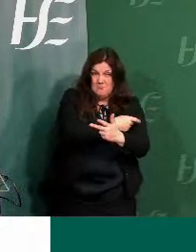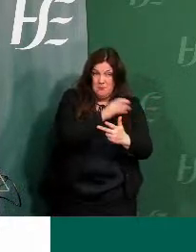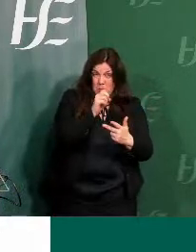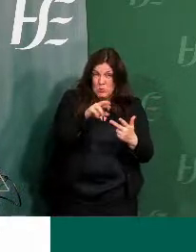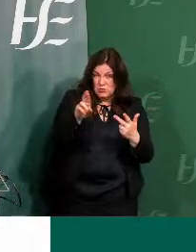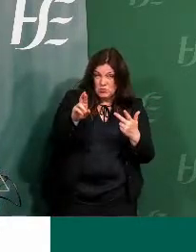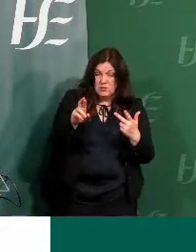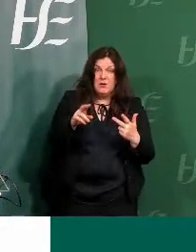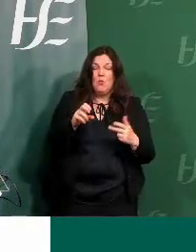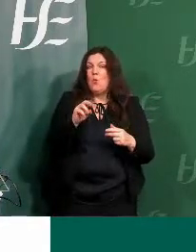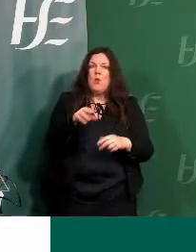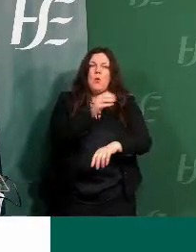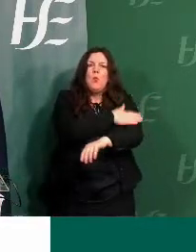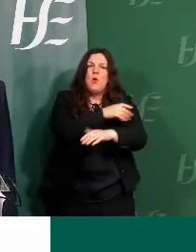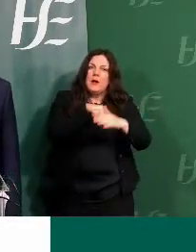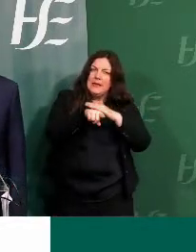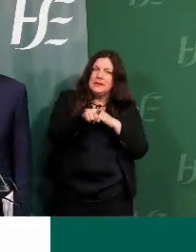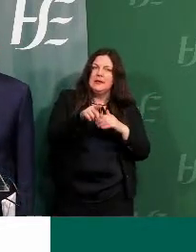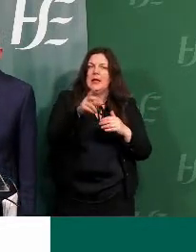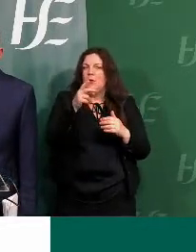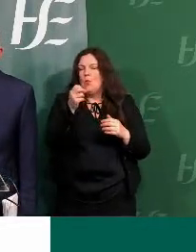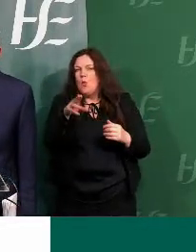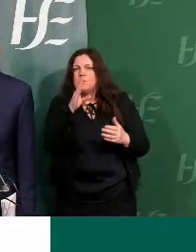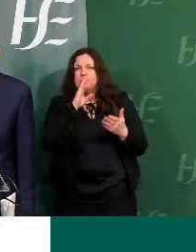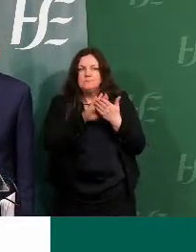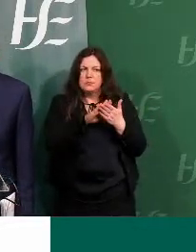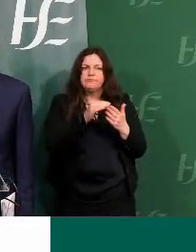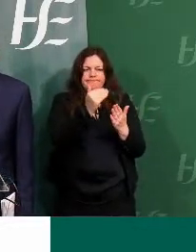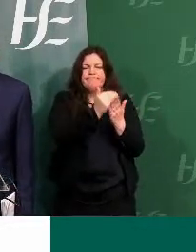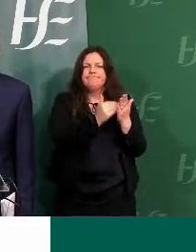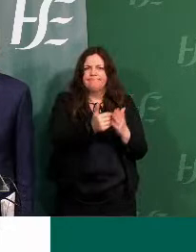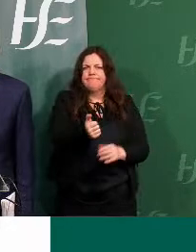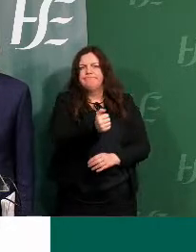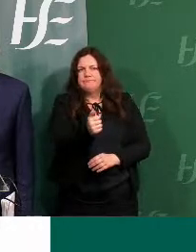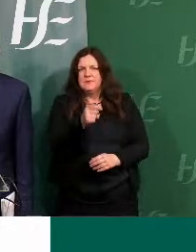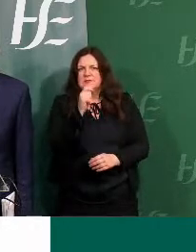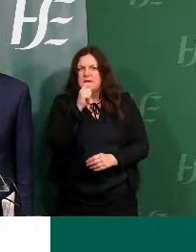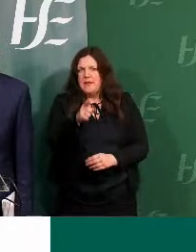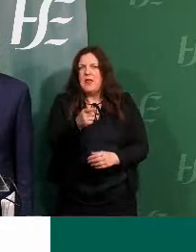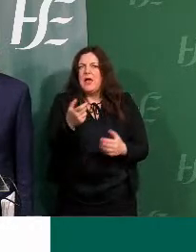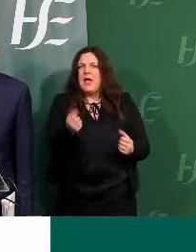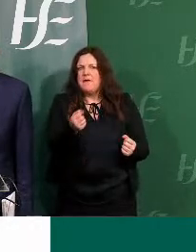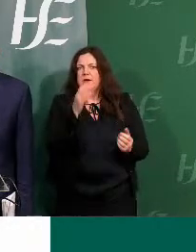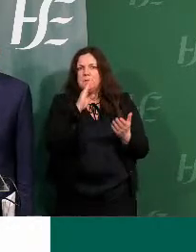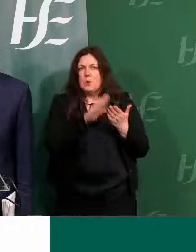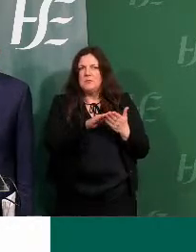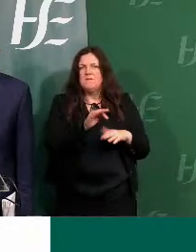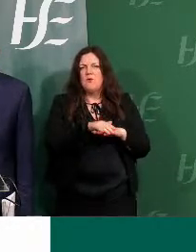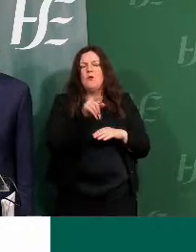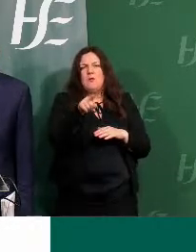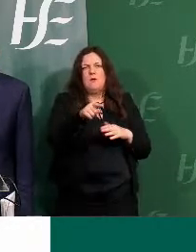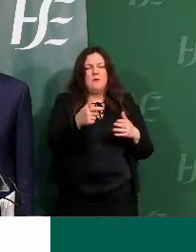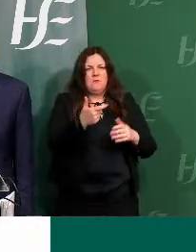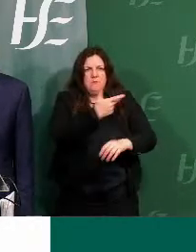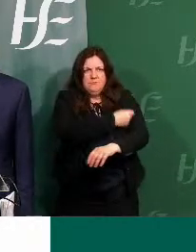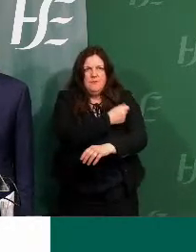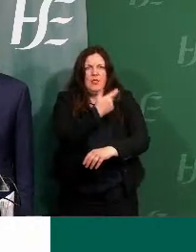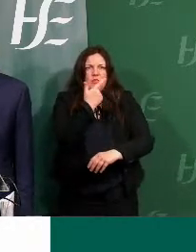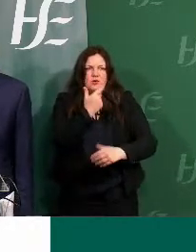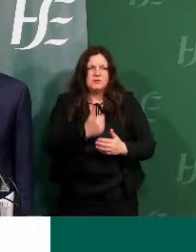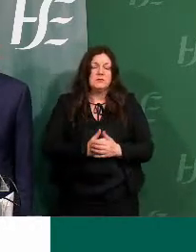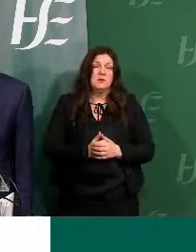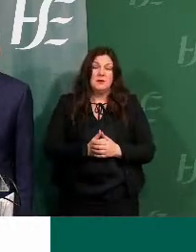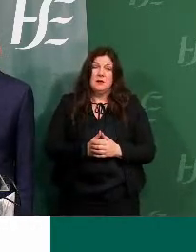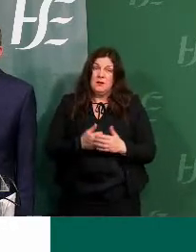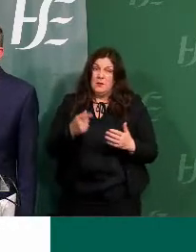the opportunity of a walk-in clinic or an appointment to get vaccinated before Christmas to give them protection. Residential care facilities, 99%.